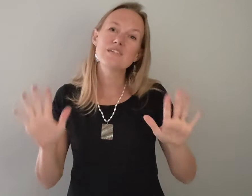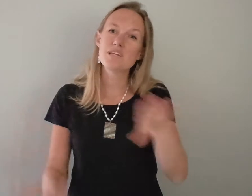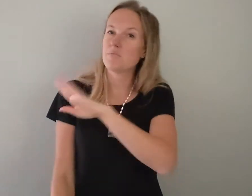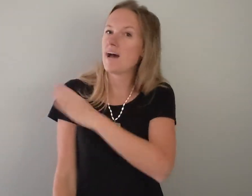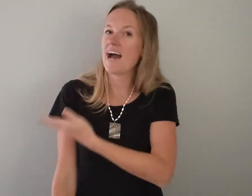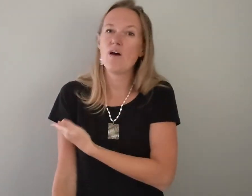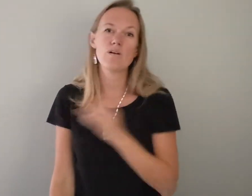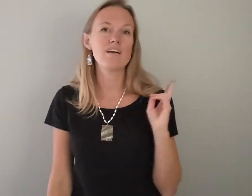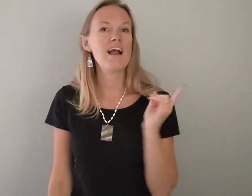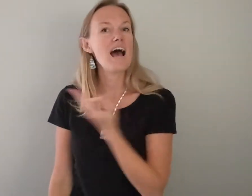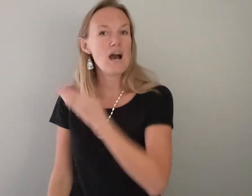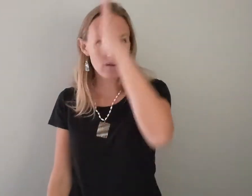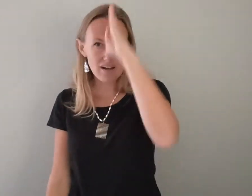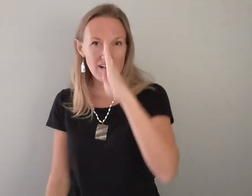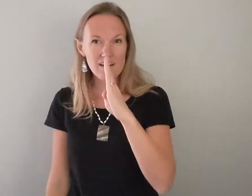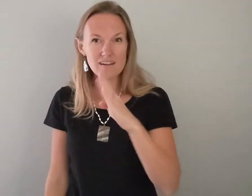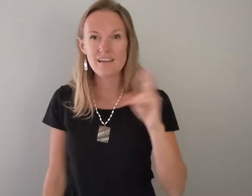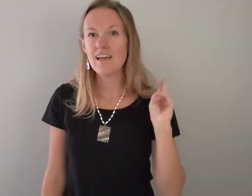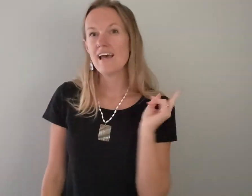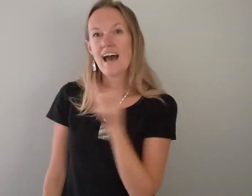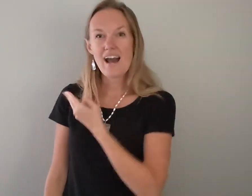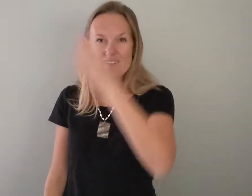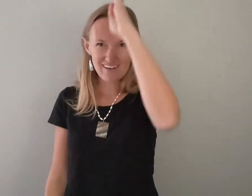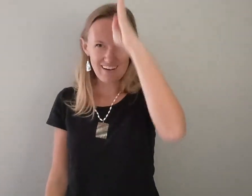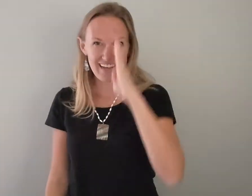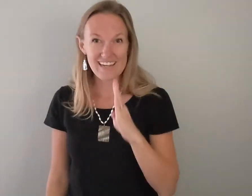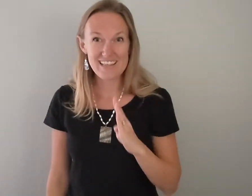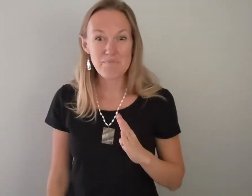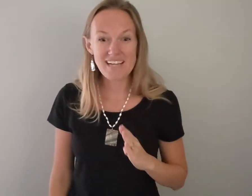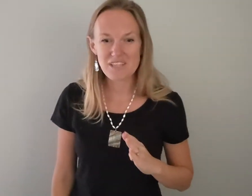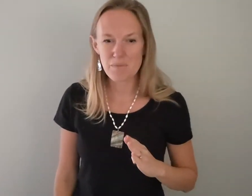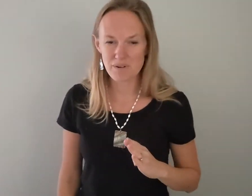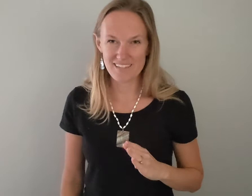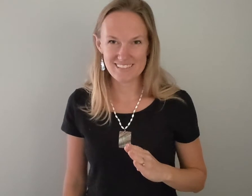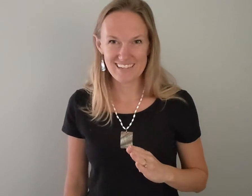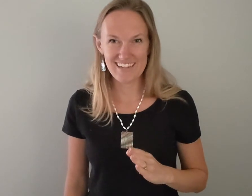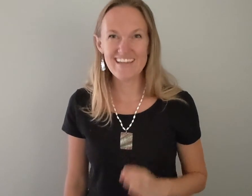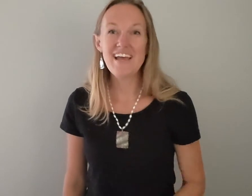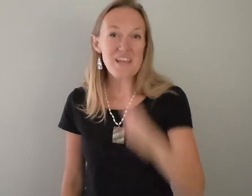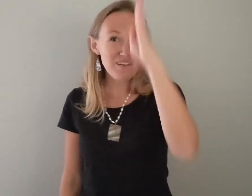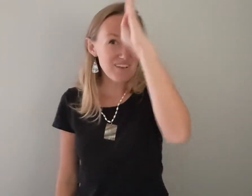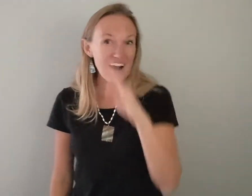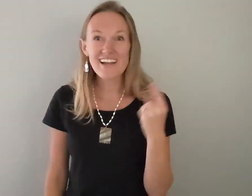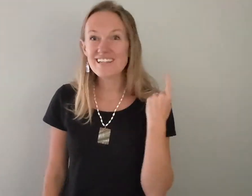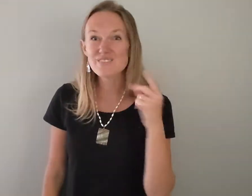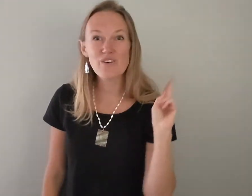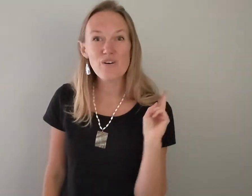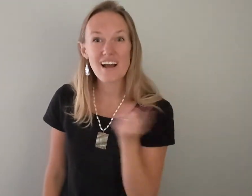in power. Our God, our God. And then back to that bridge, okay? If God is for